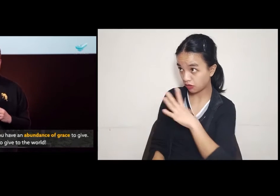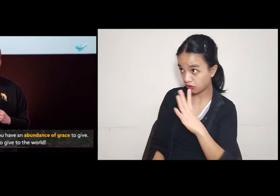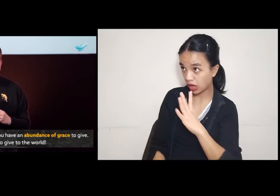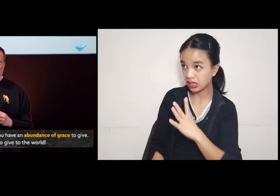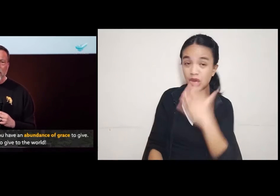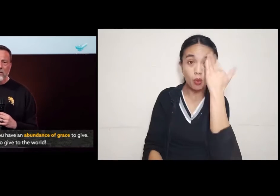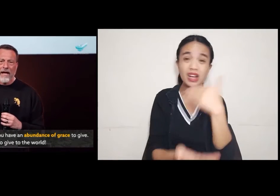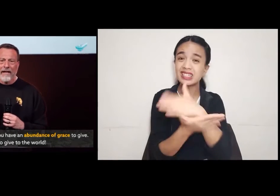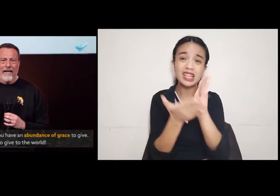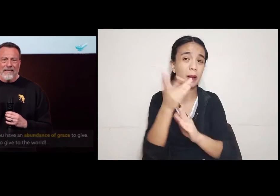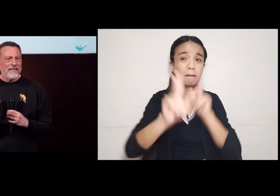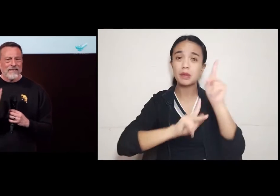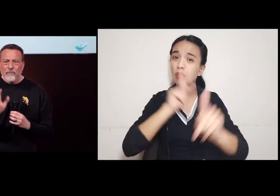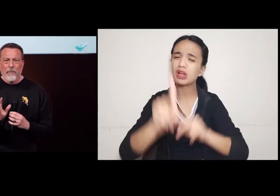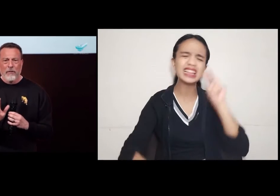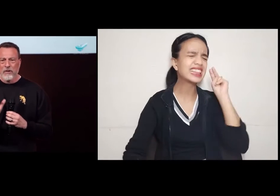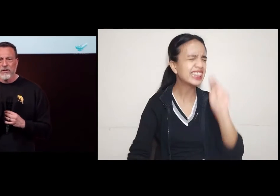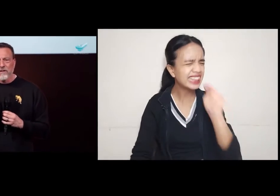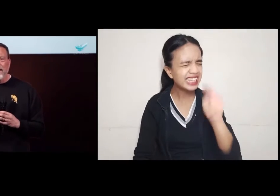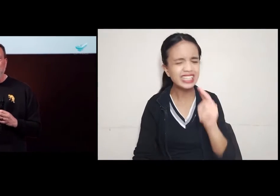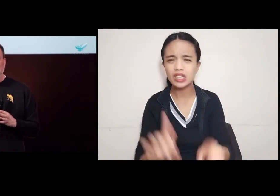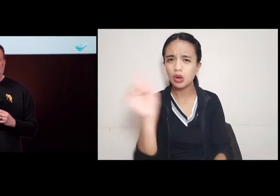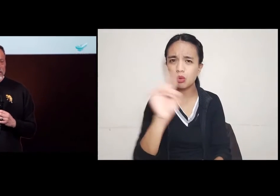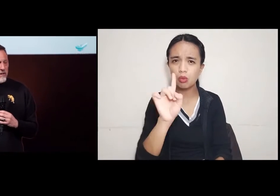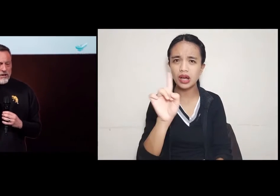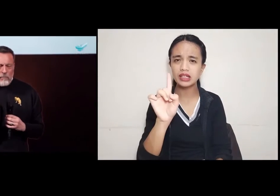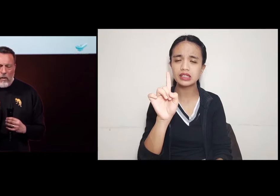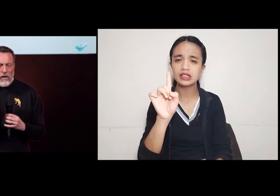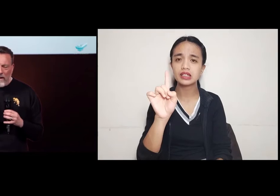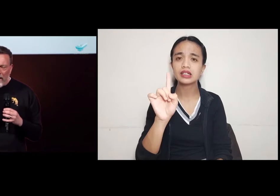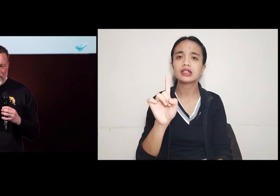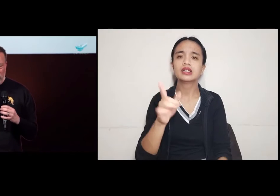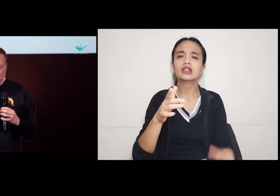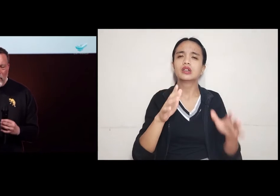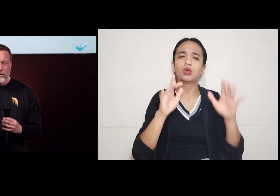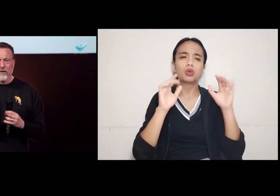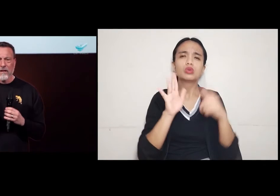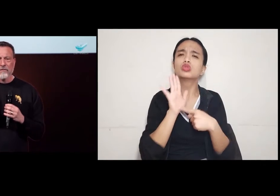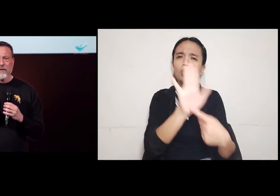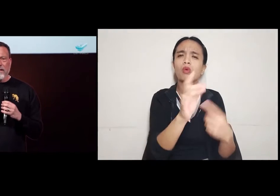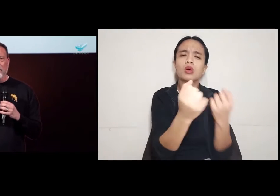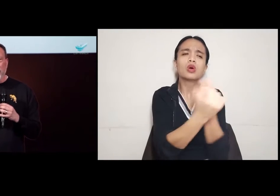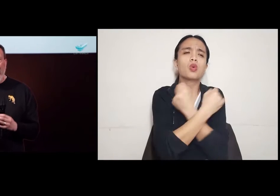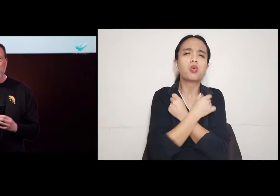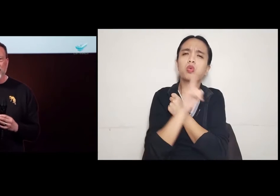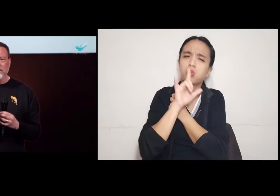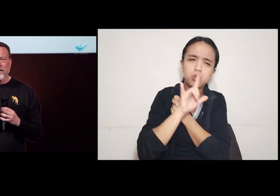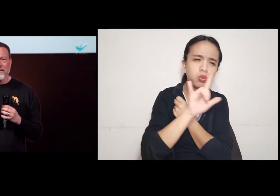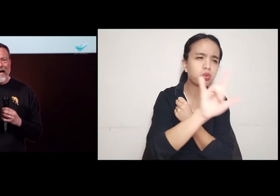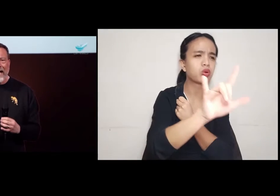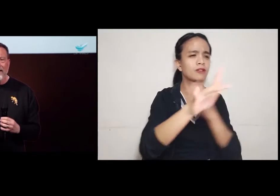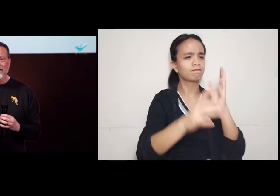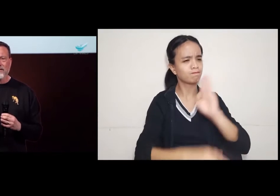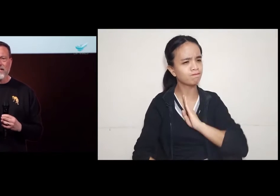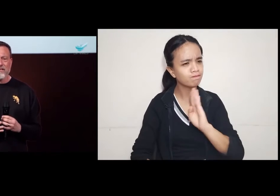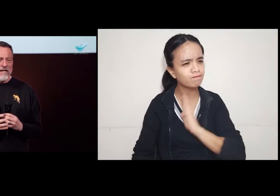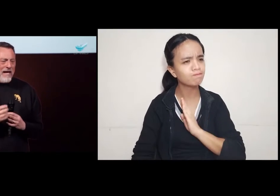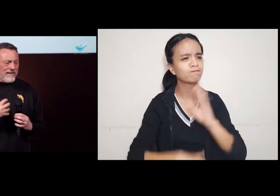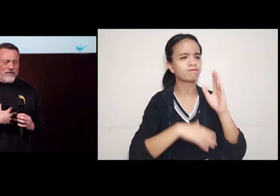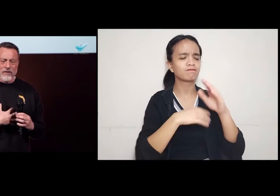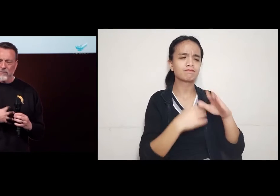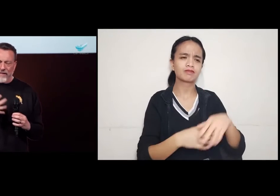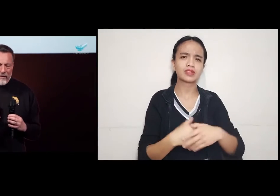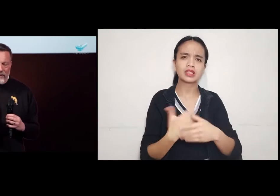and ask them, are you doing okay? See, some people just need just a small dose of compassion and kindness. They